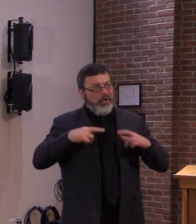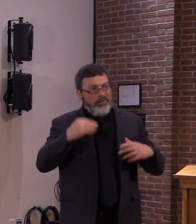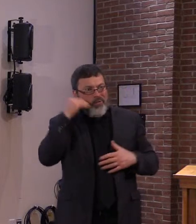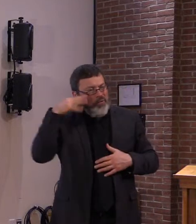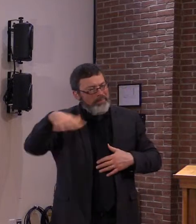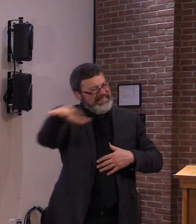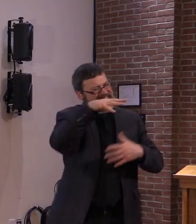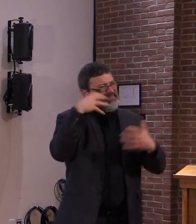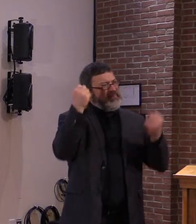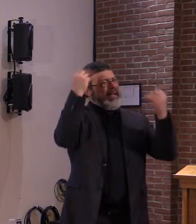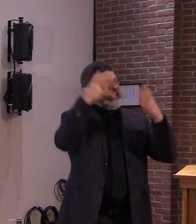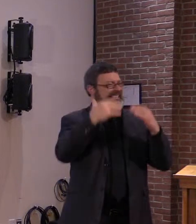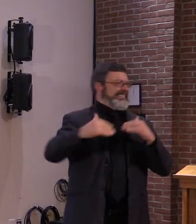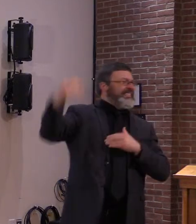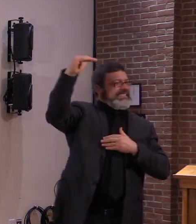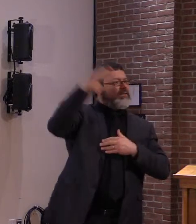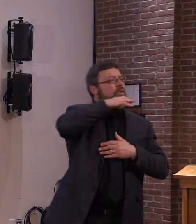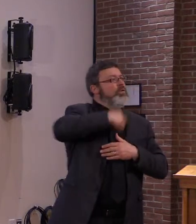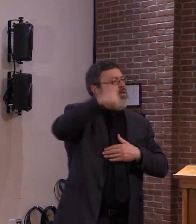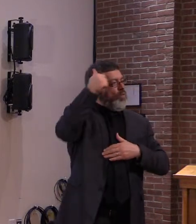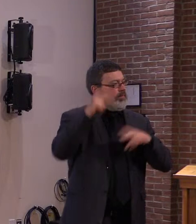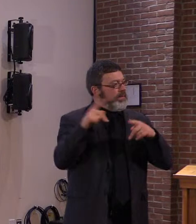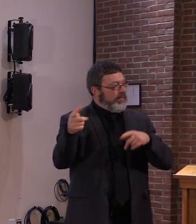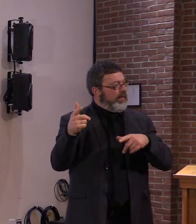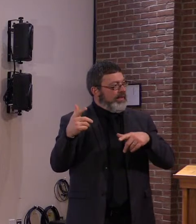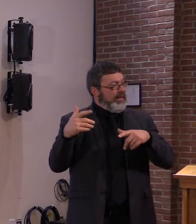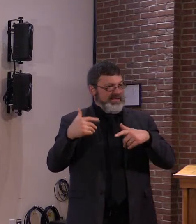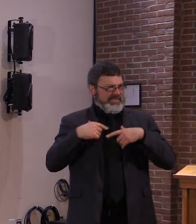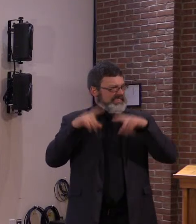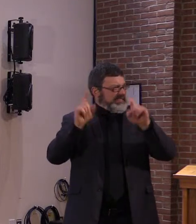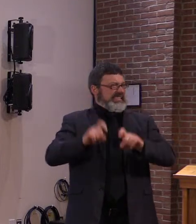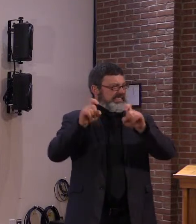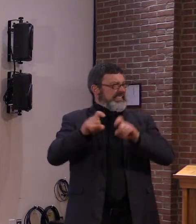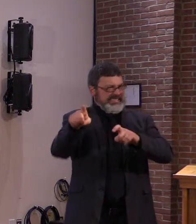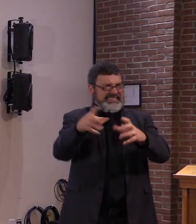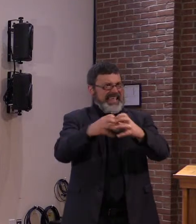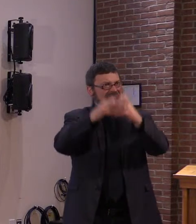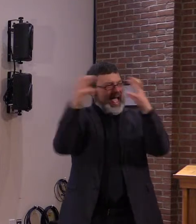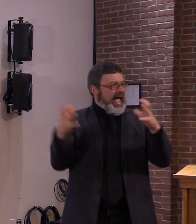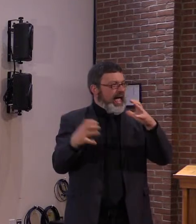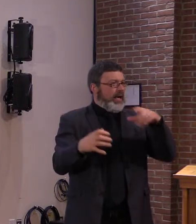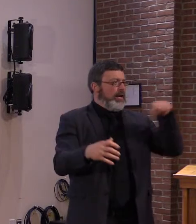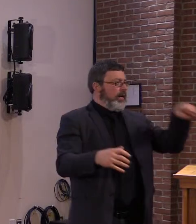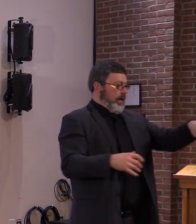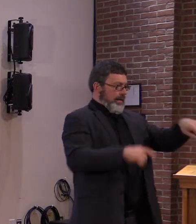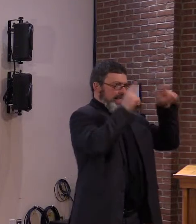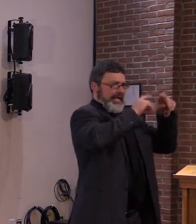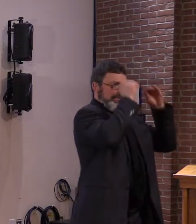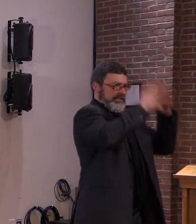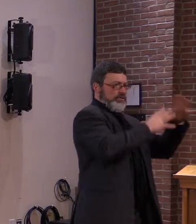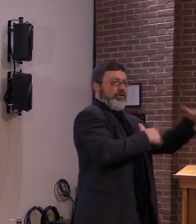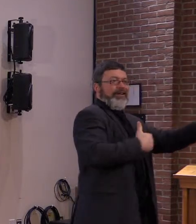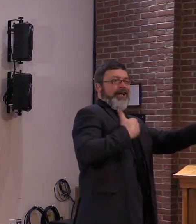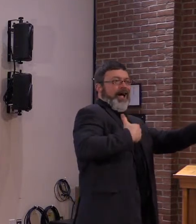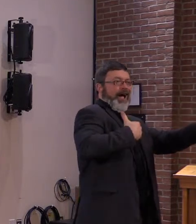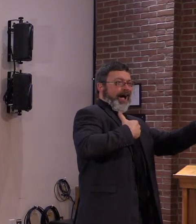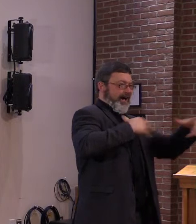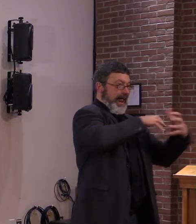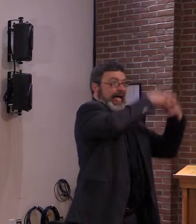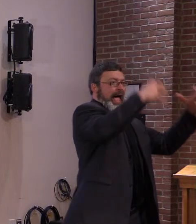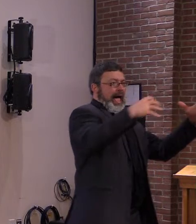need quarantine or what have you. So these are handled like anybody who became symptomatic at